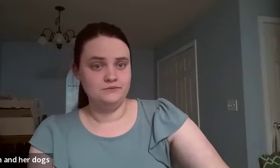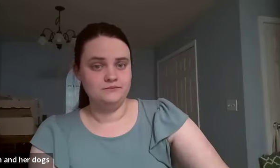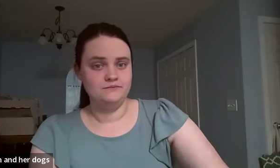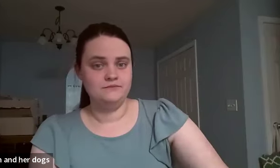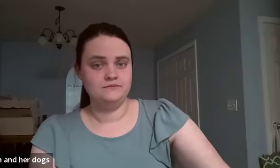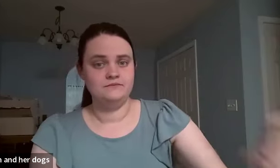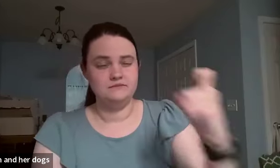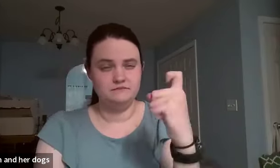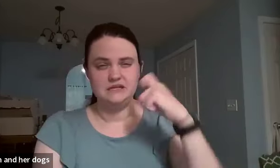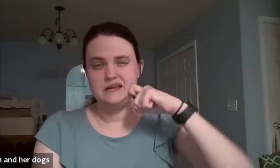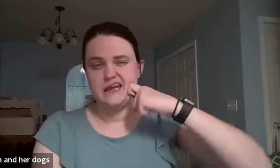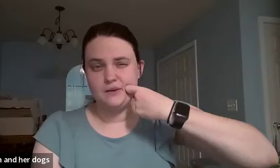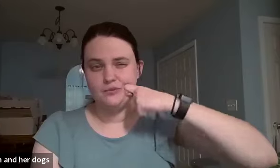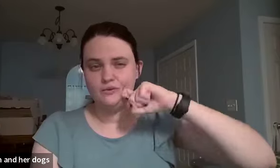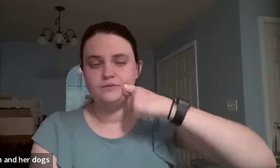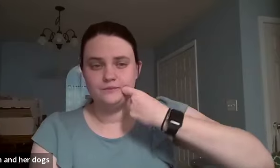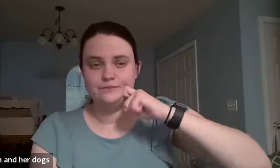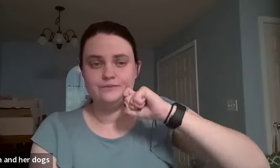Apple. Then apple.